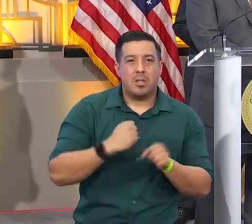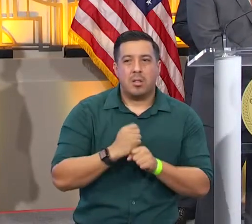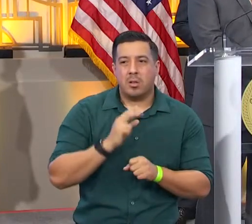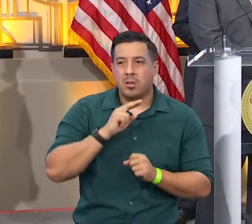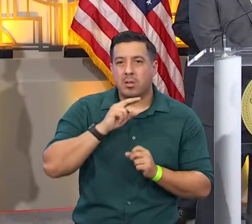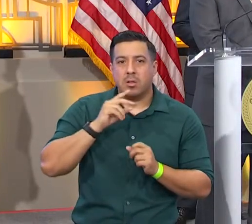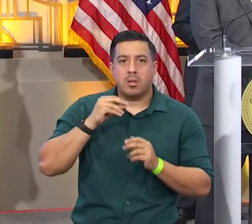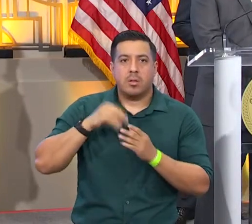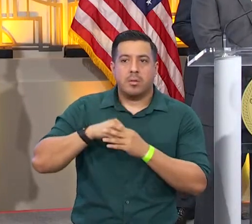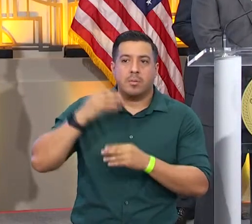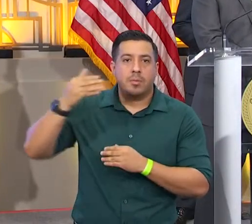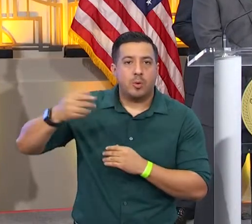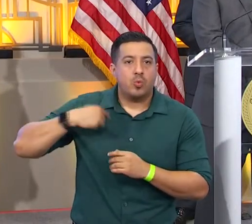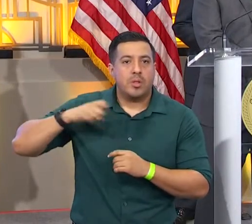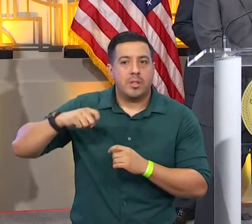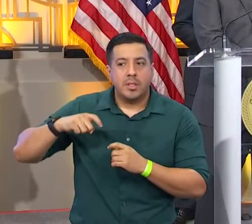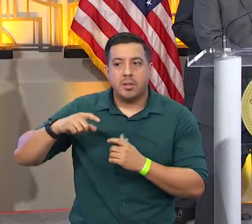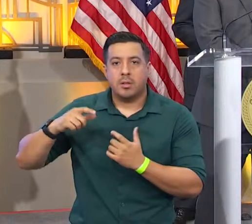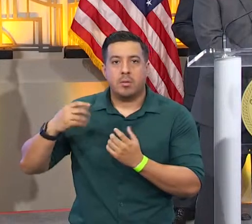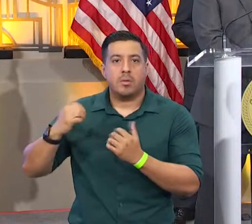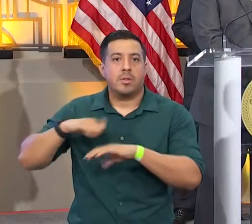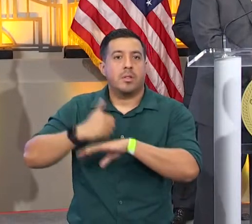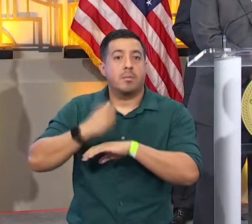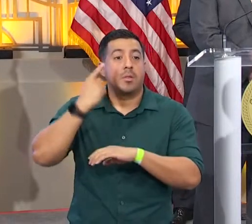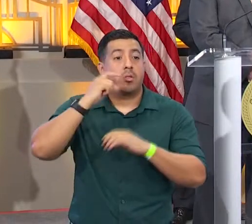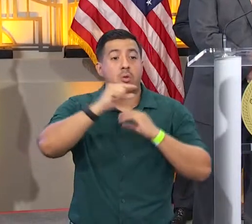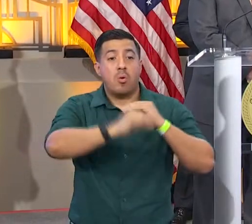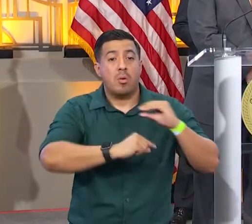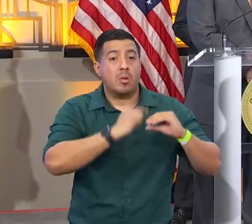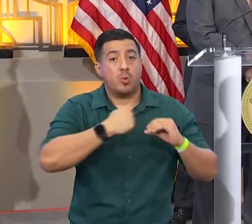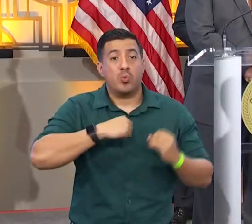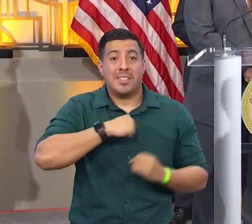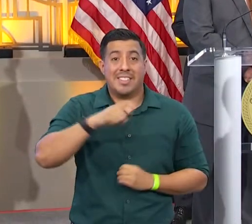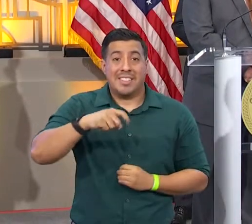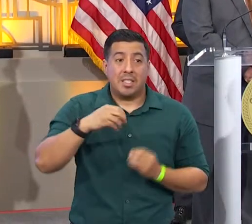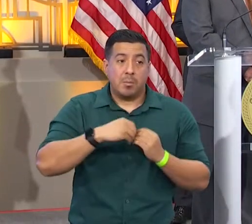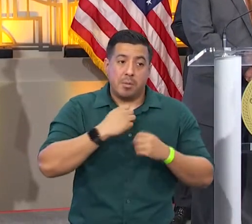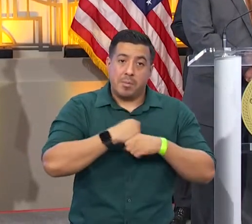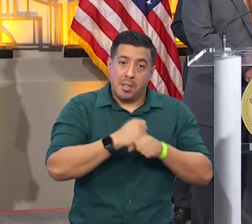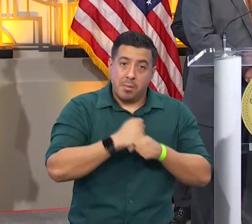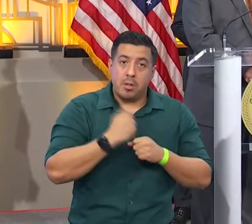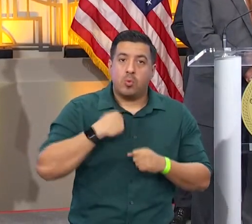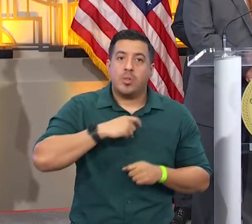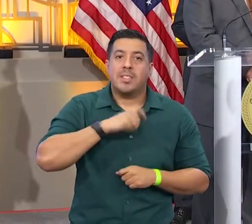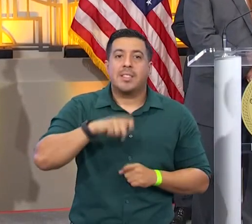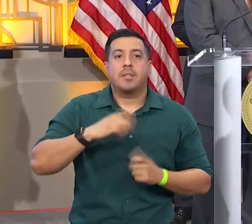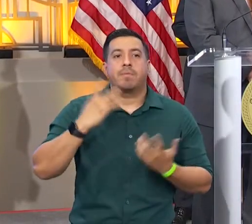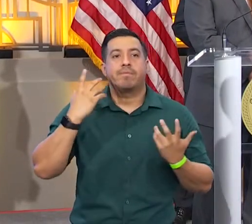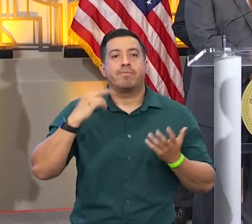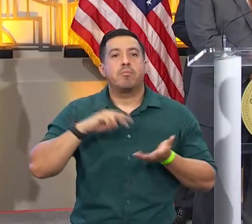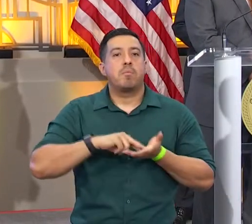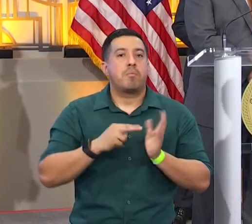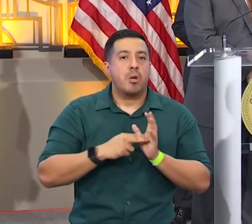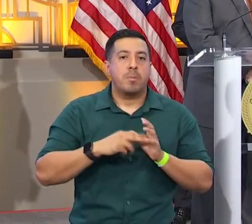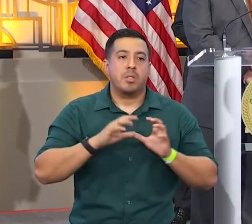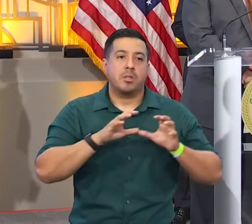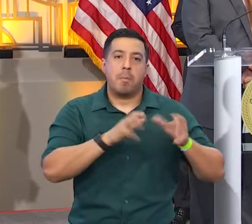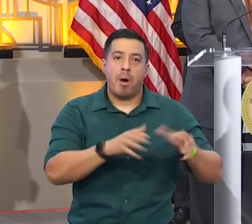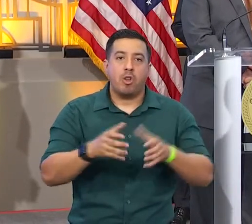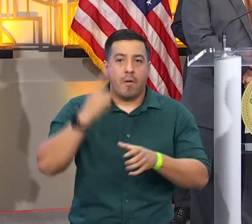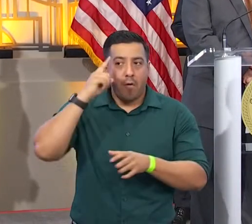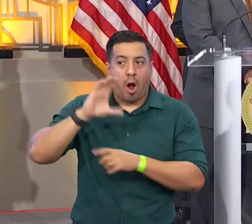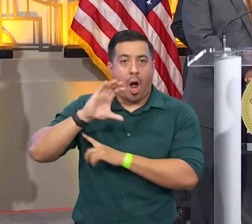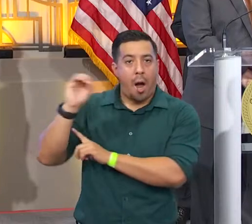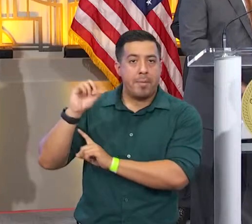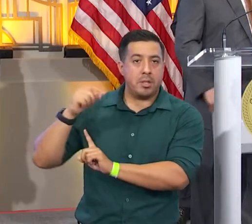back and look at what's going on orbit relative to manufacturing. We expect to be building purpose-built modules for companies